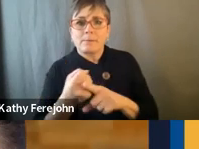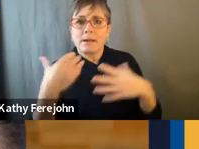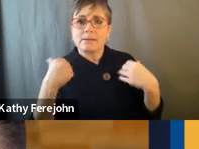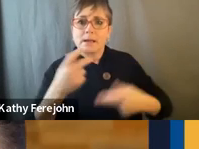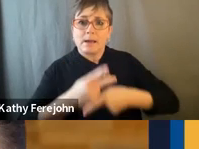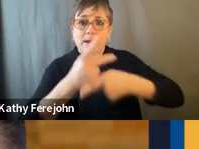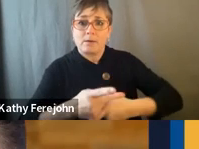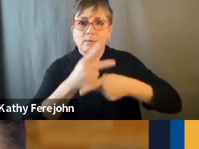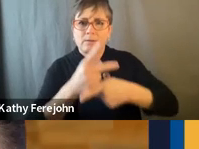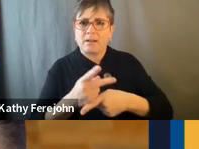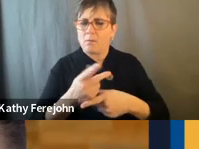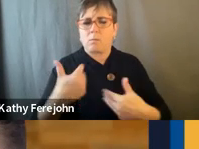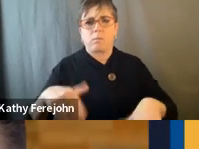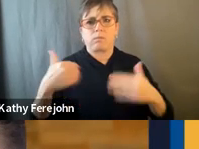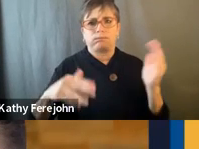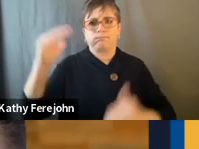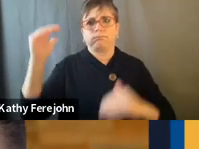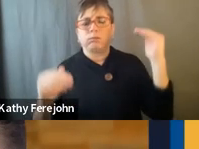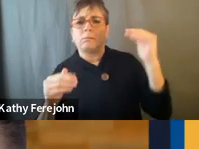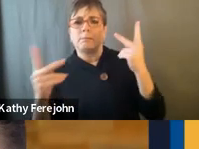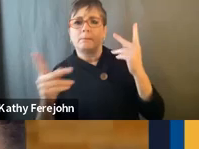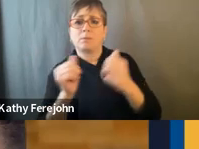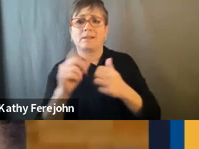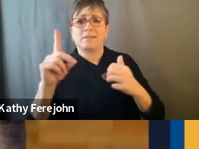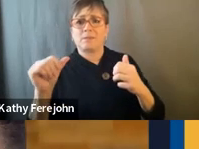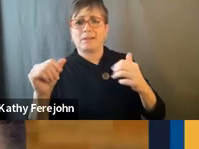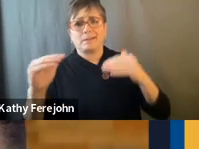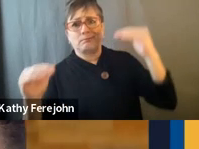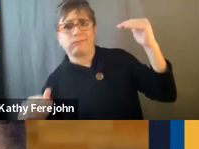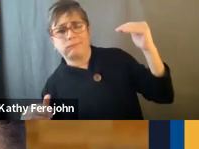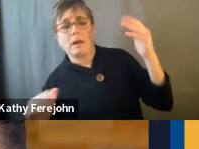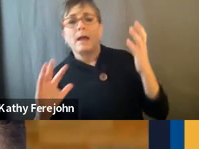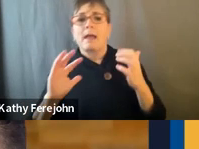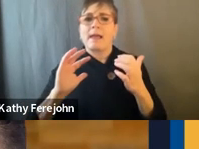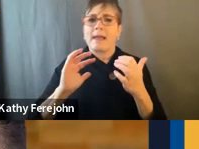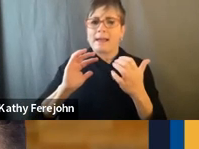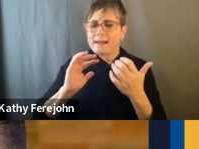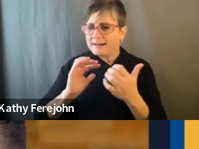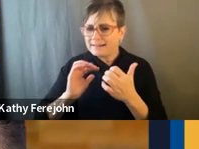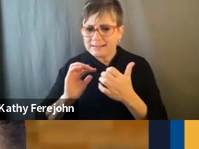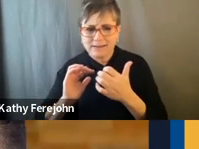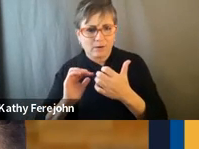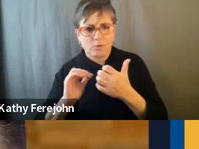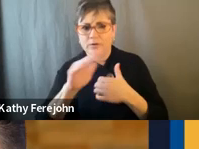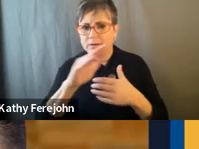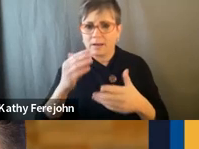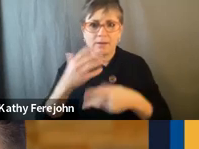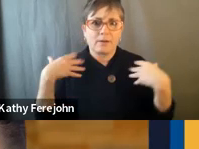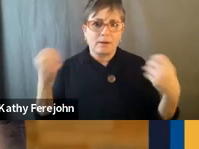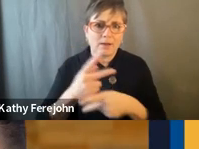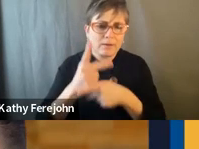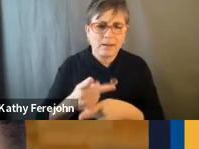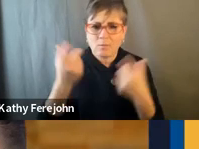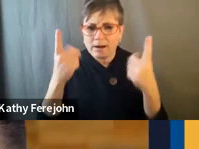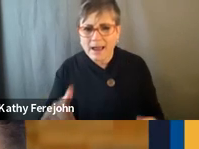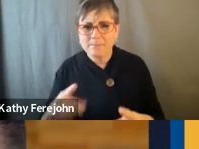of residents with disabilities and how it might affect their healthcare, see them with a higher level of health cost